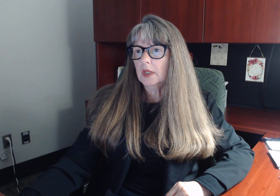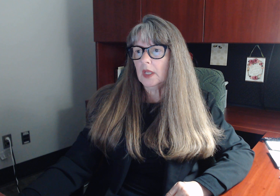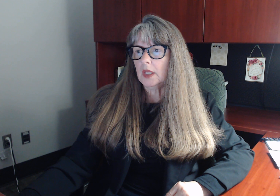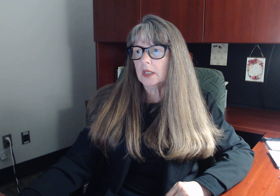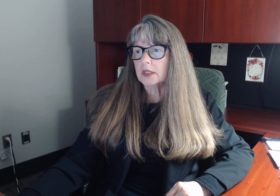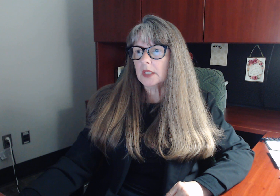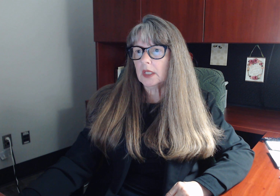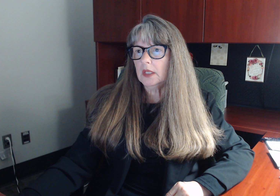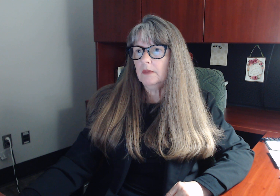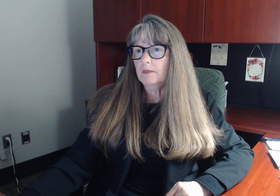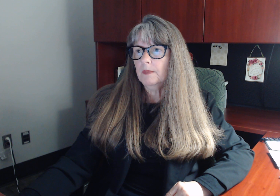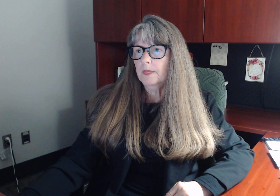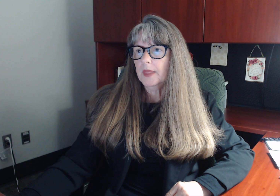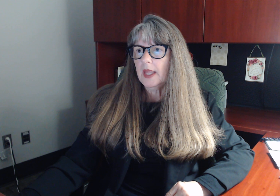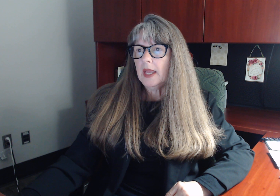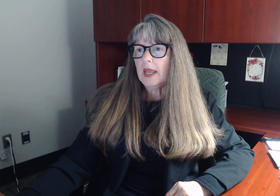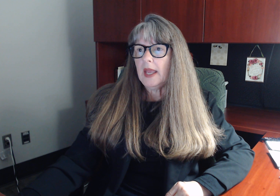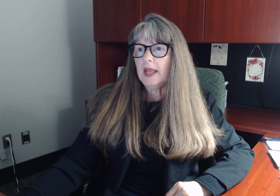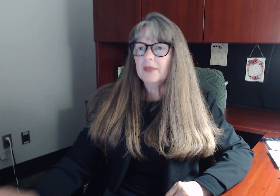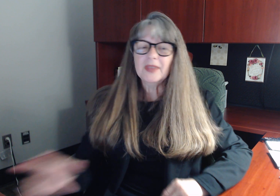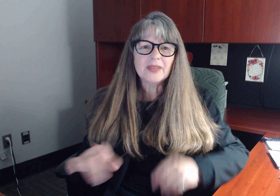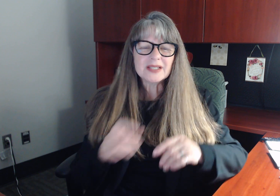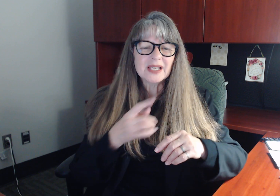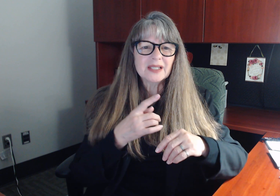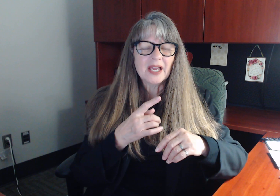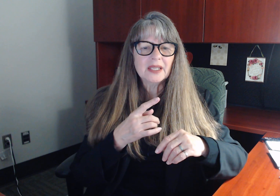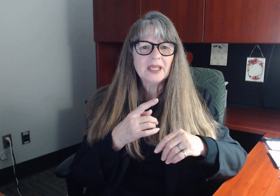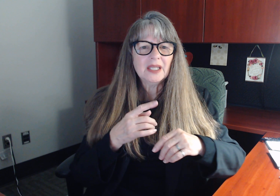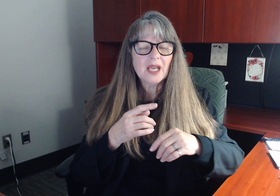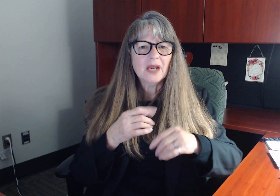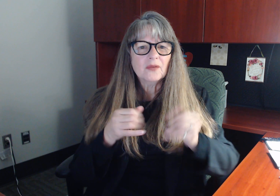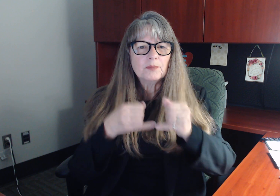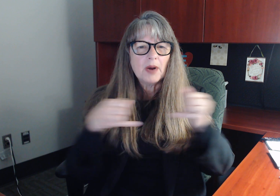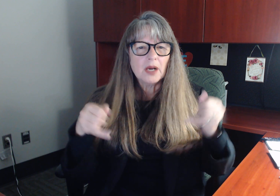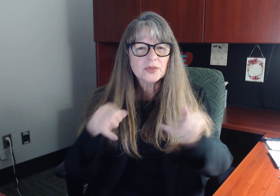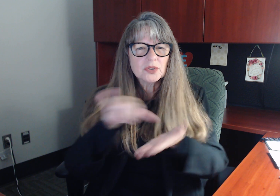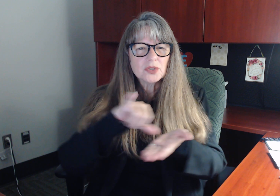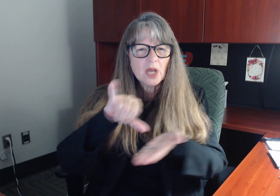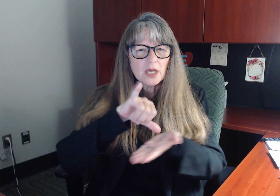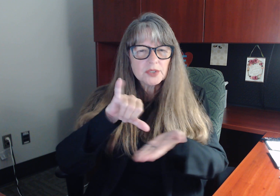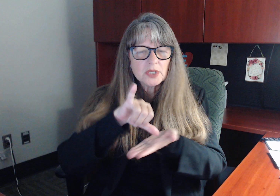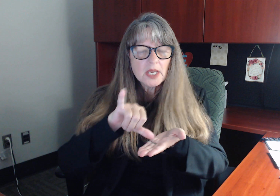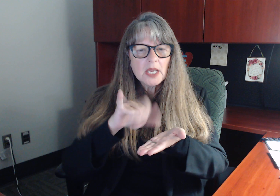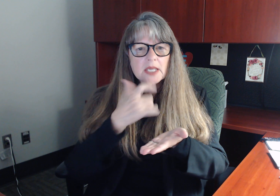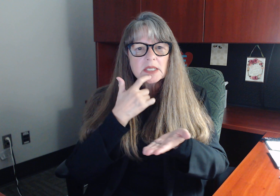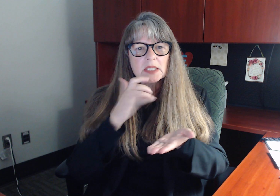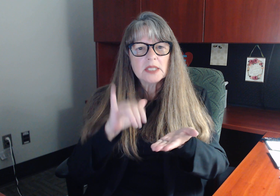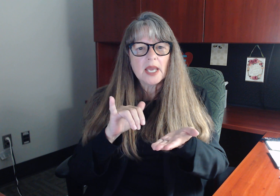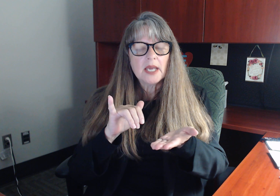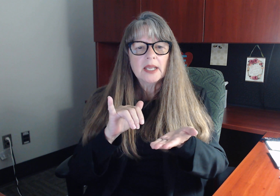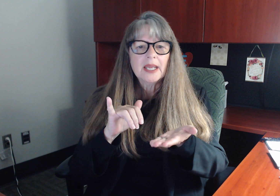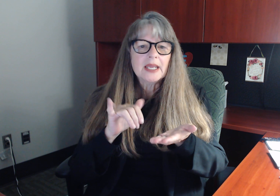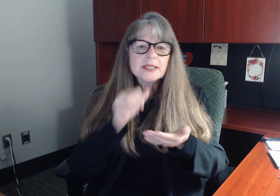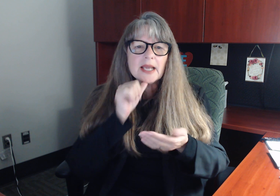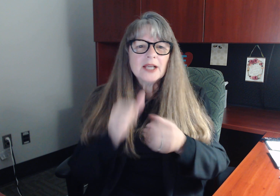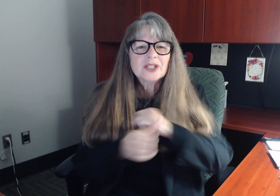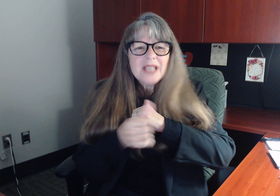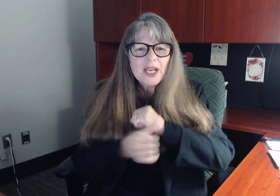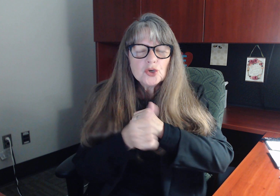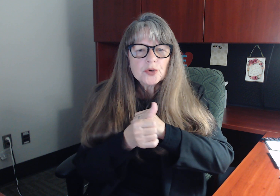on a second. And then they said, like any kind of pasta sauce, it says that it's not dangerous